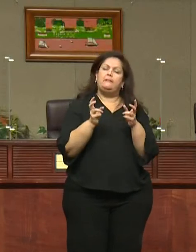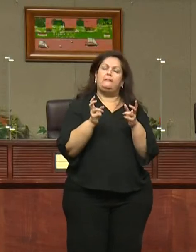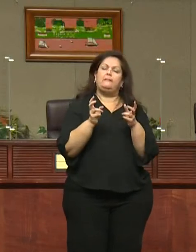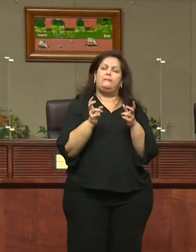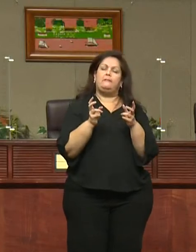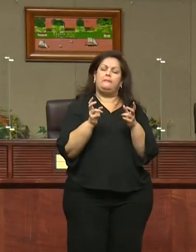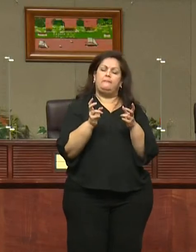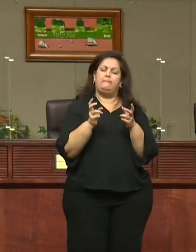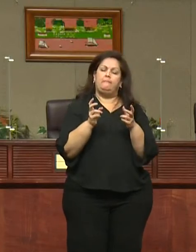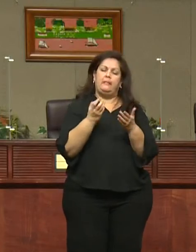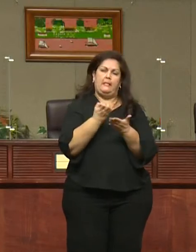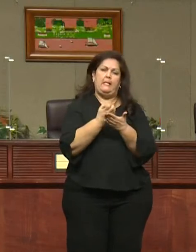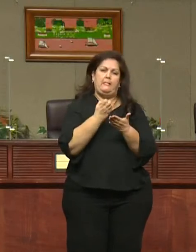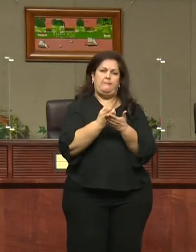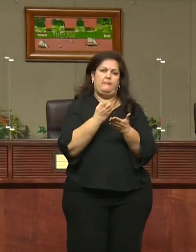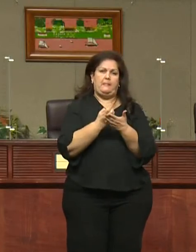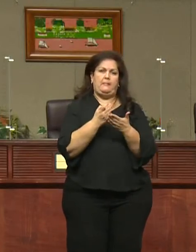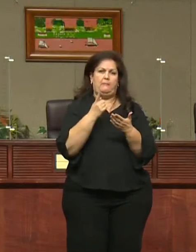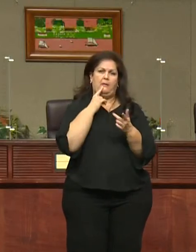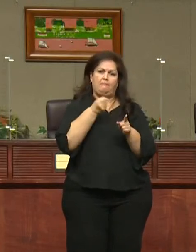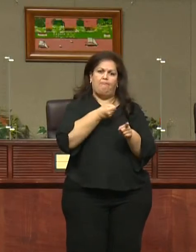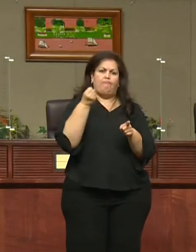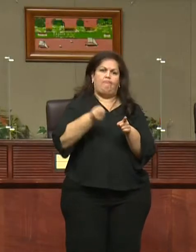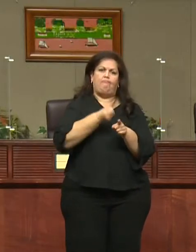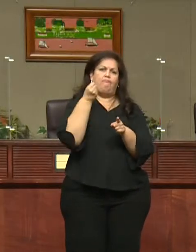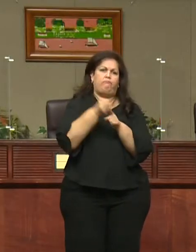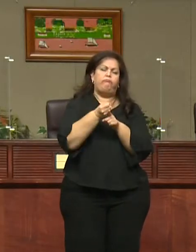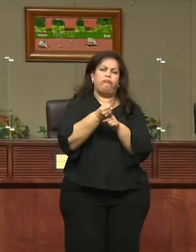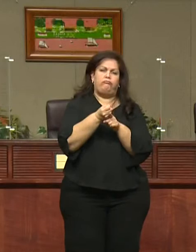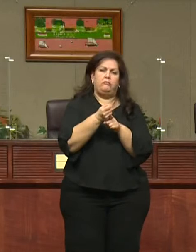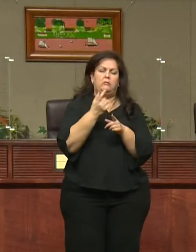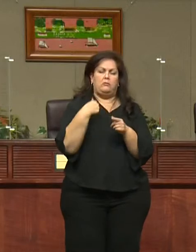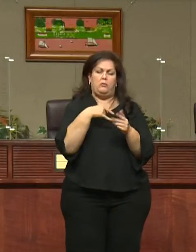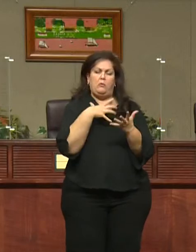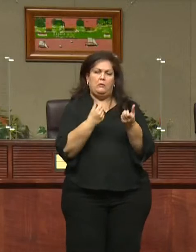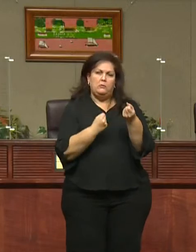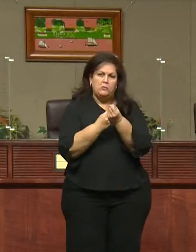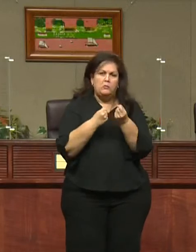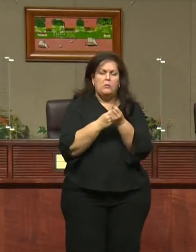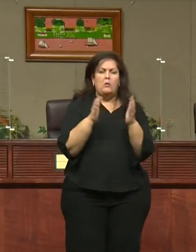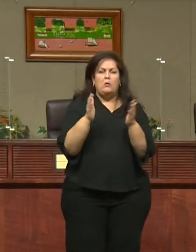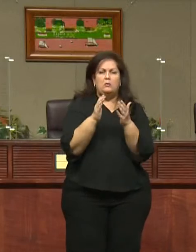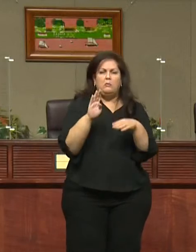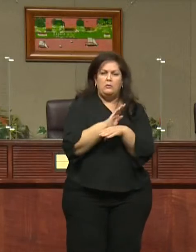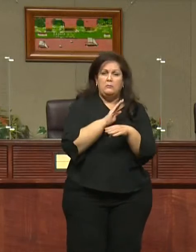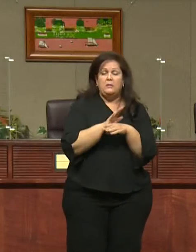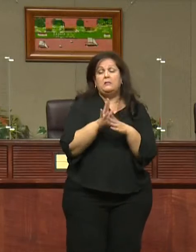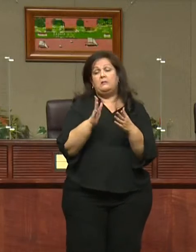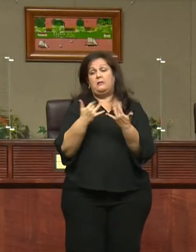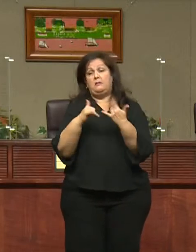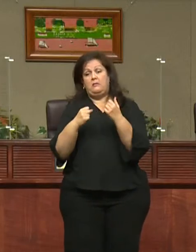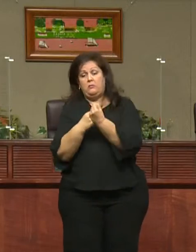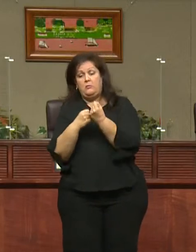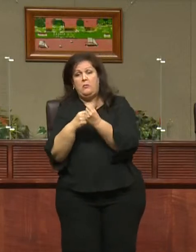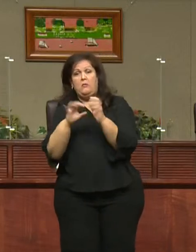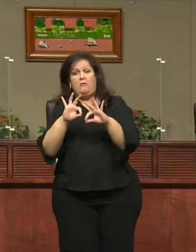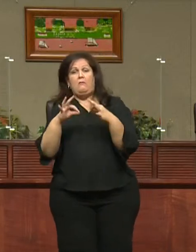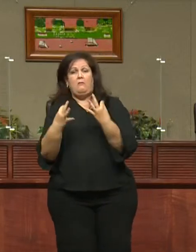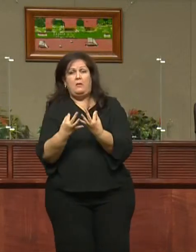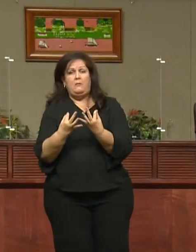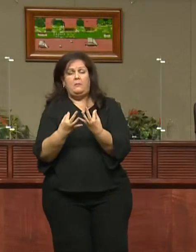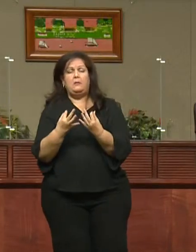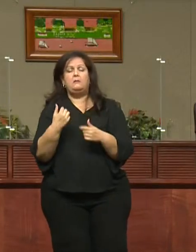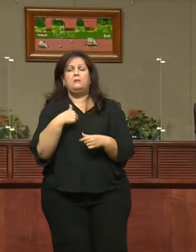our local economy, and support small businesses, even families. We know that